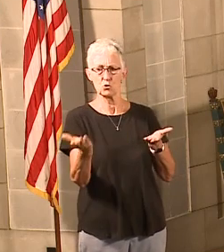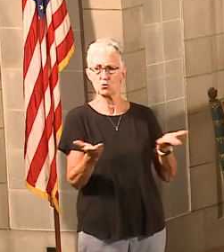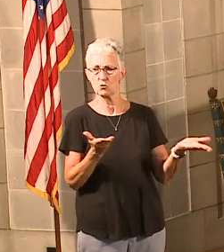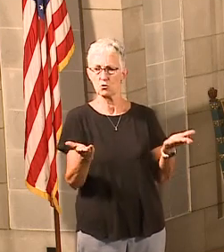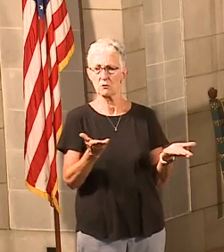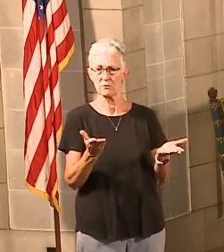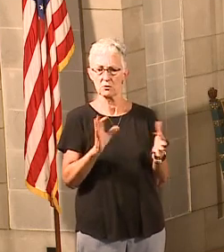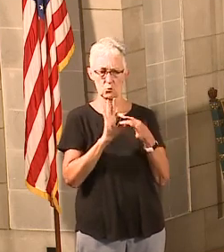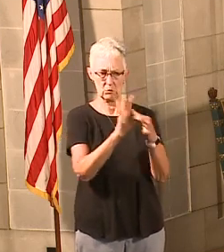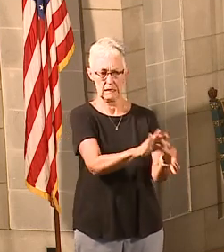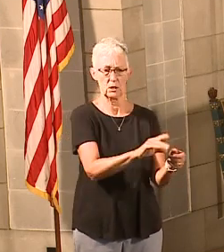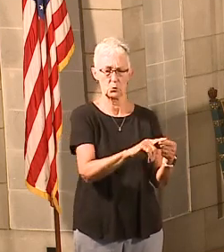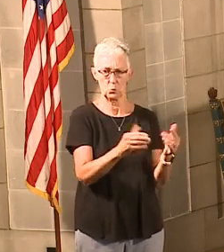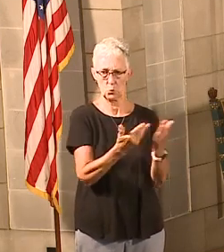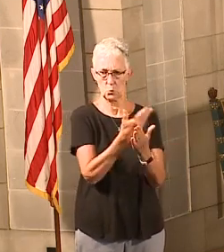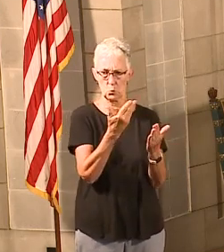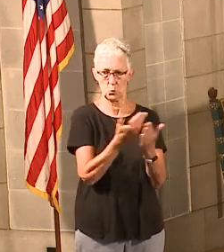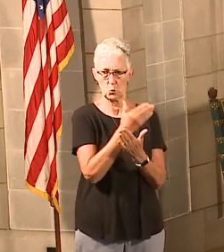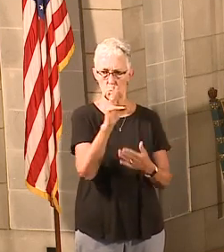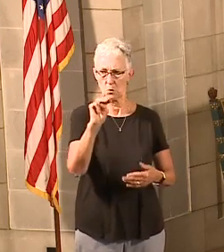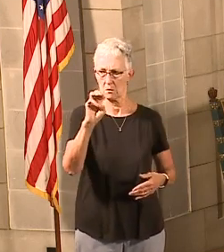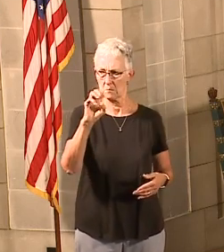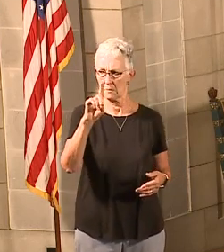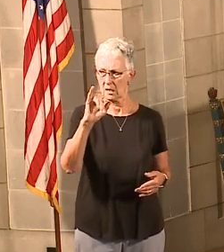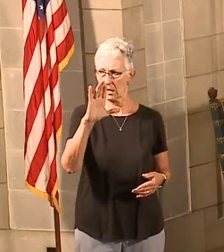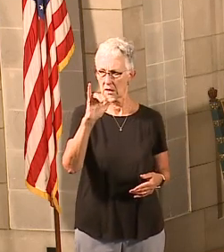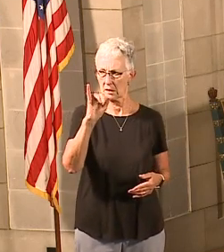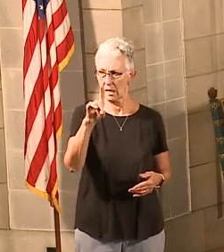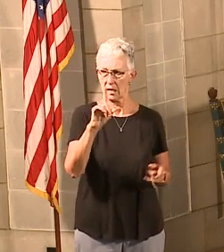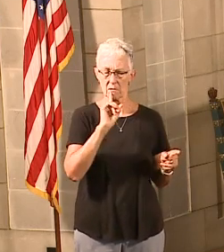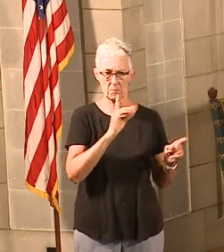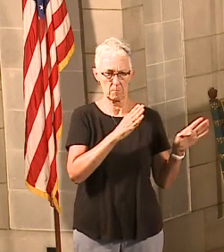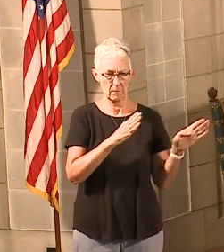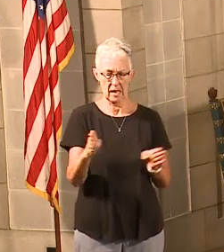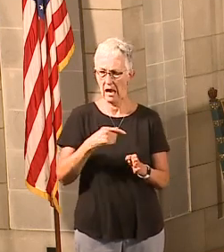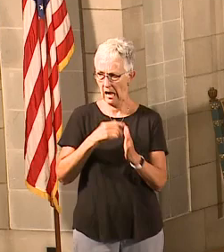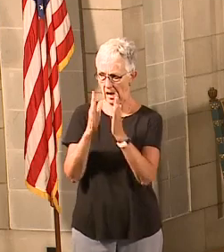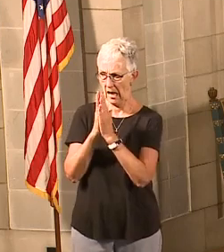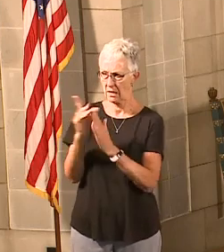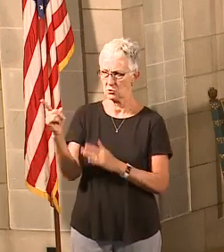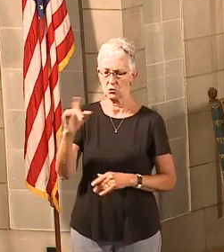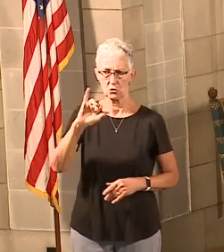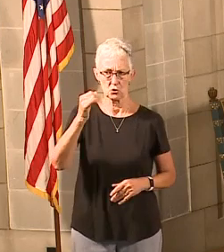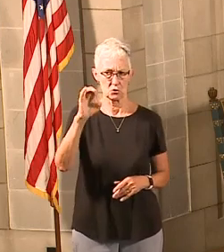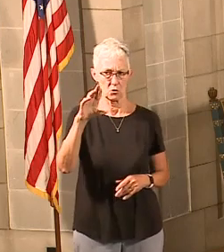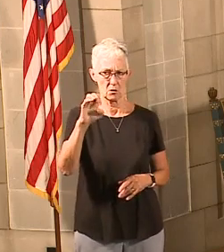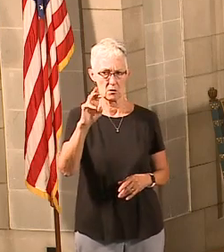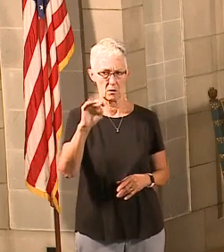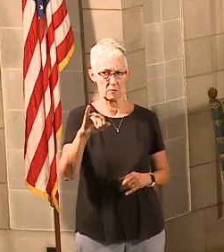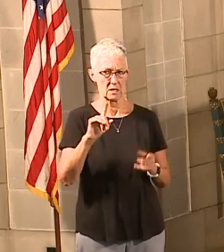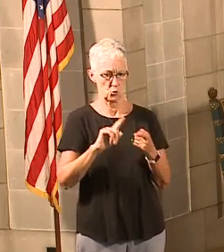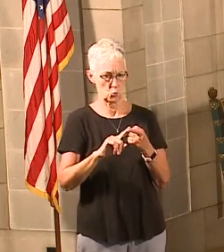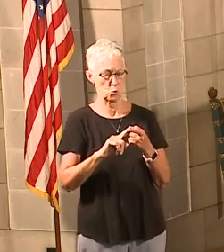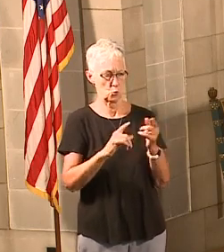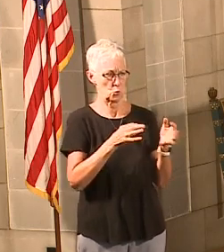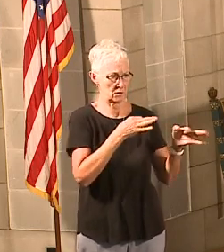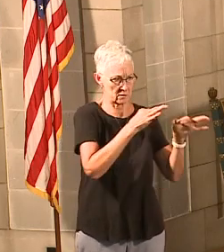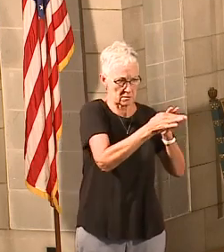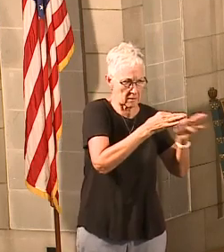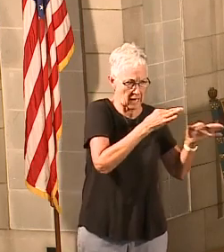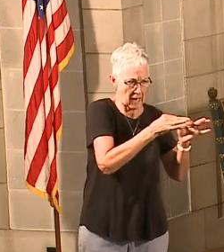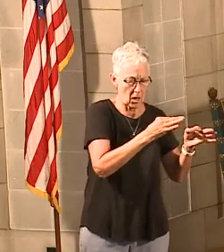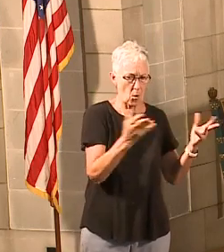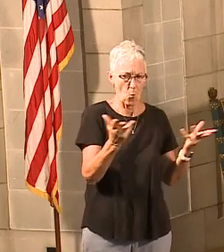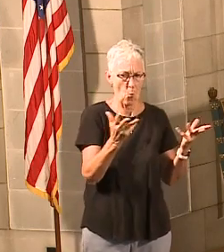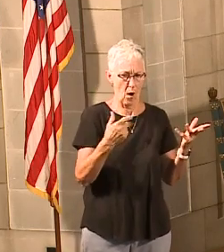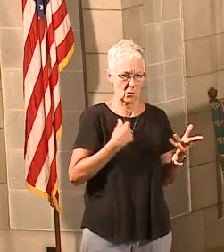the Heritage Health adults. And Jeremy, I think I'm going to ask you to come up and talk a little bit about the benefit levels and how that compares with what was being provided